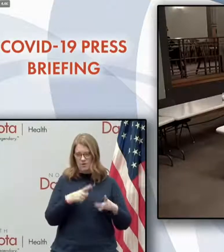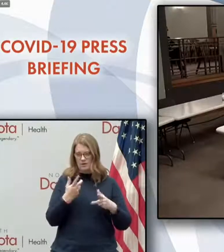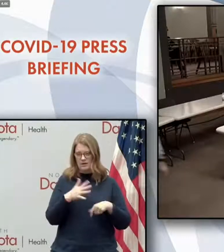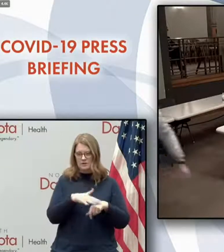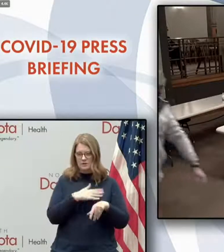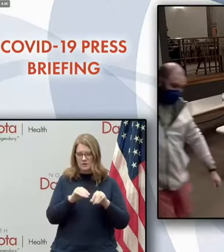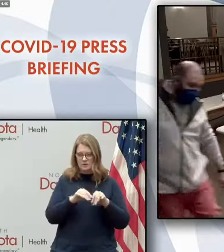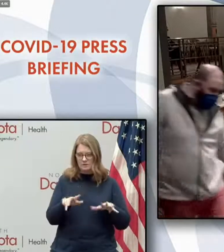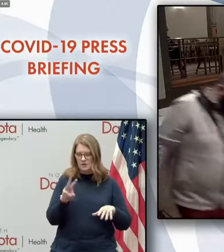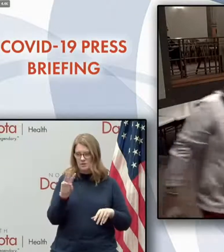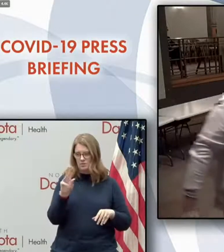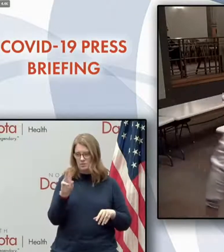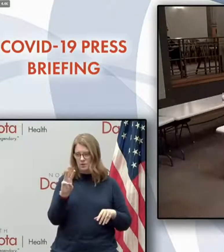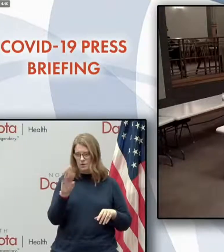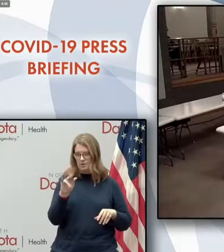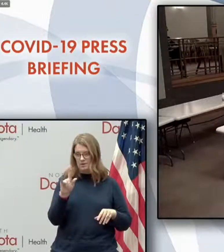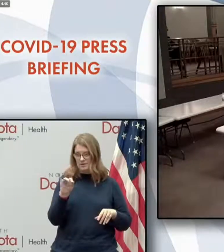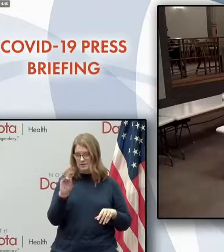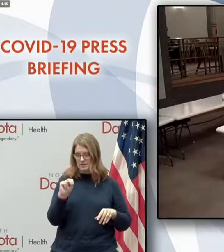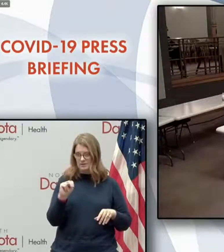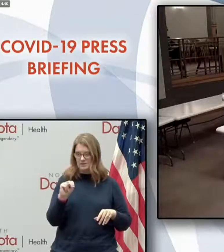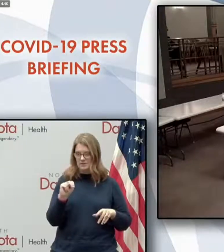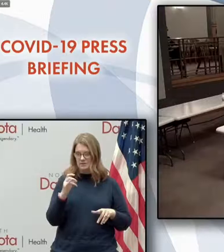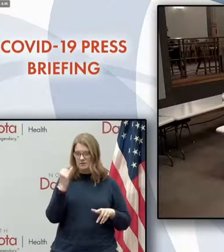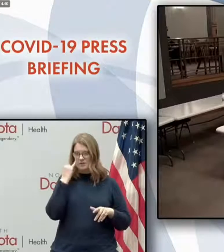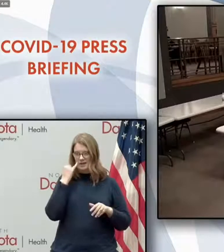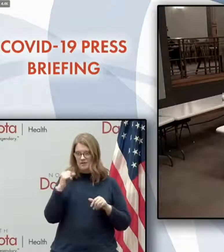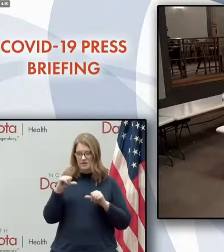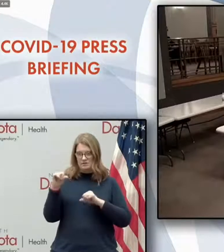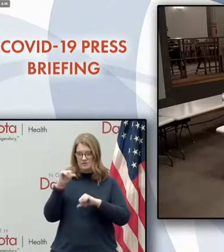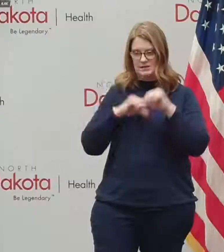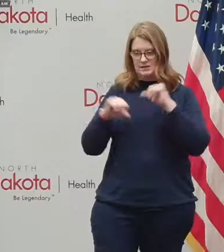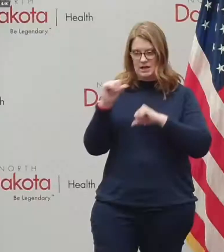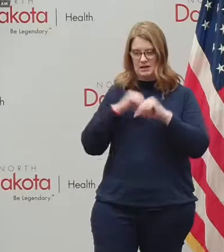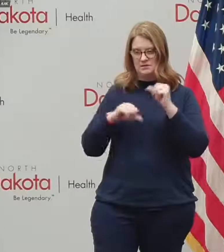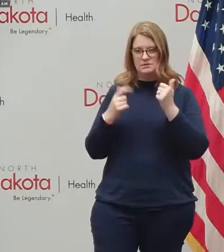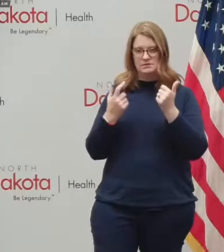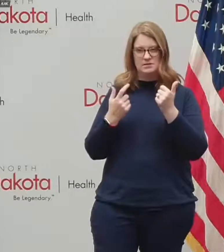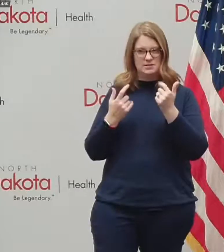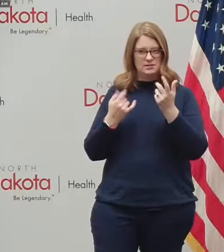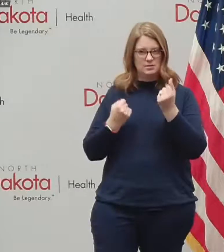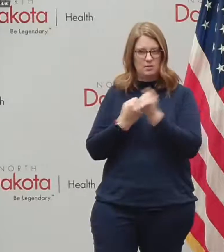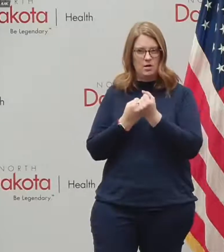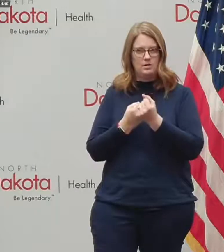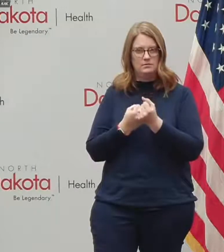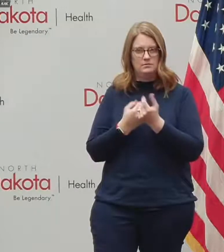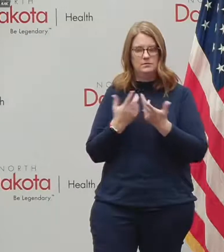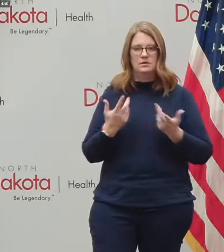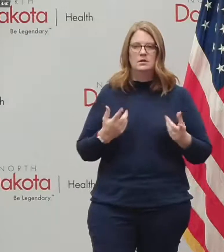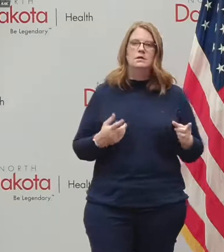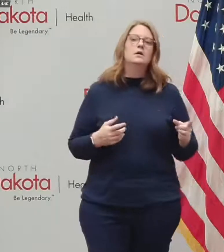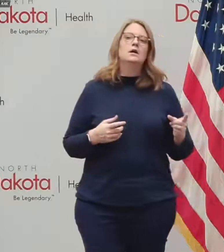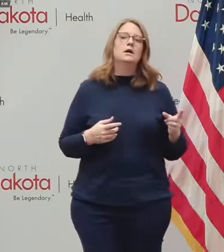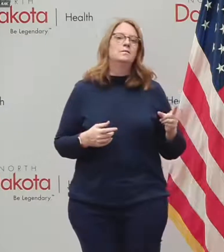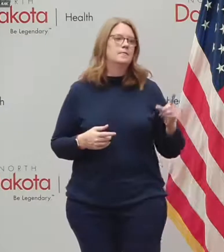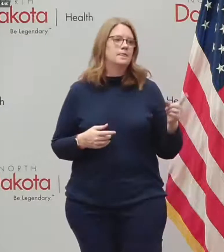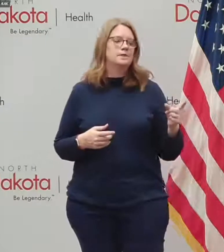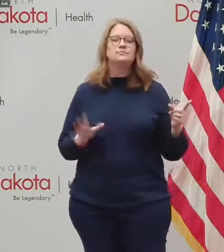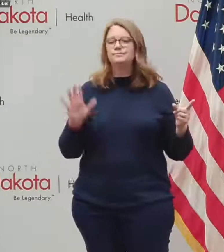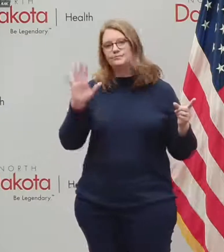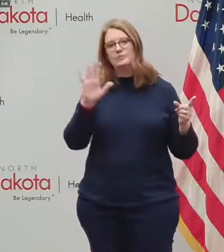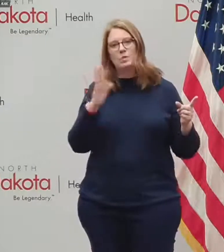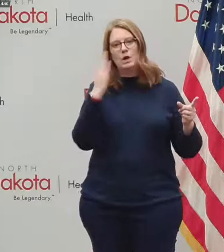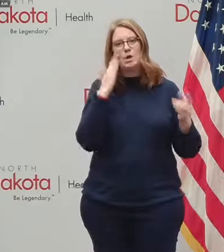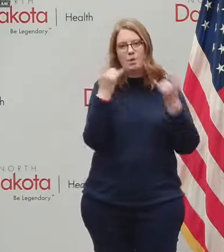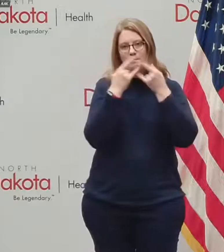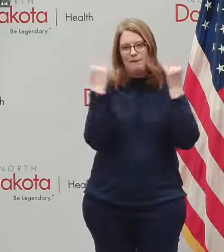the spread in Williston? And if there's science behind that, please cite it. Well, we know masks work in